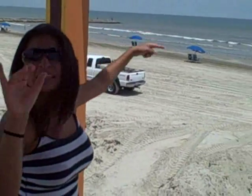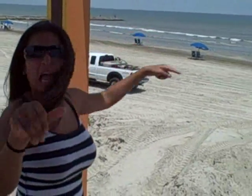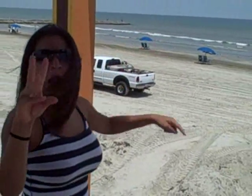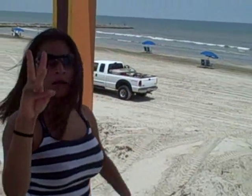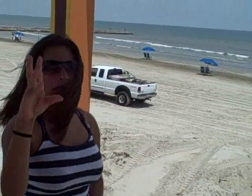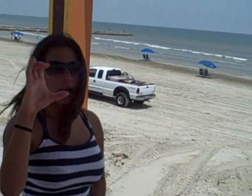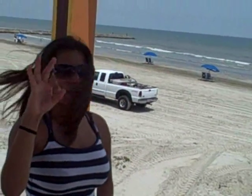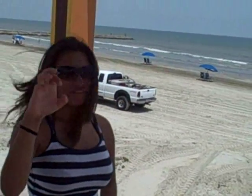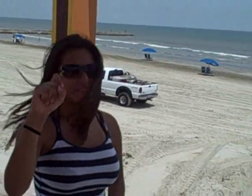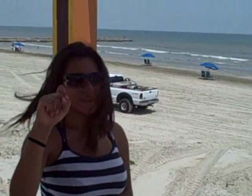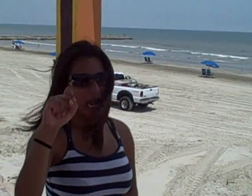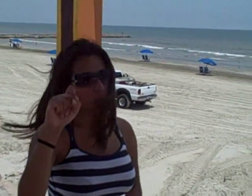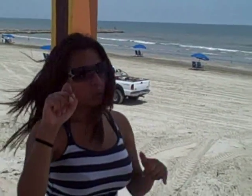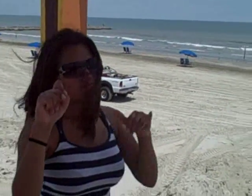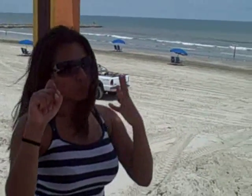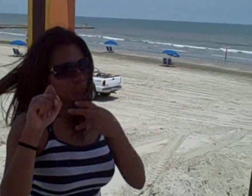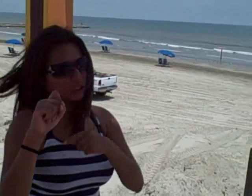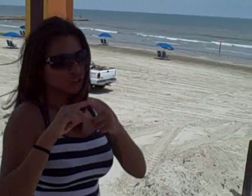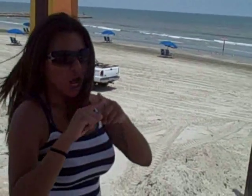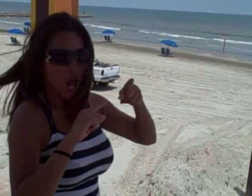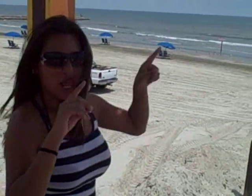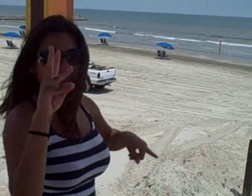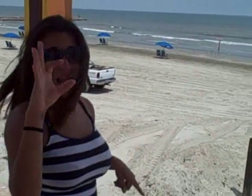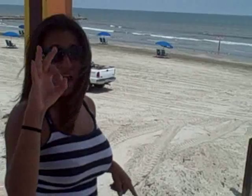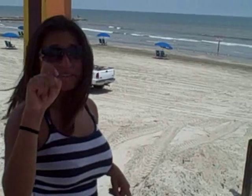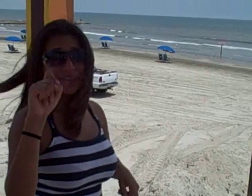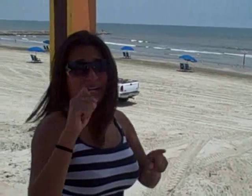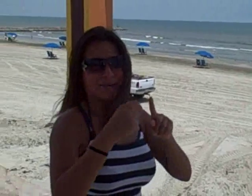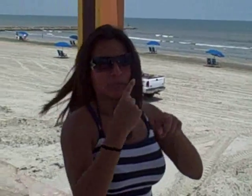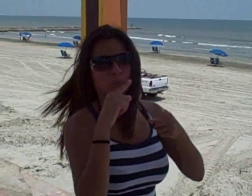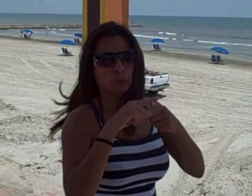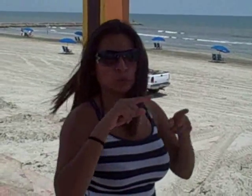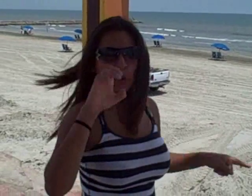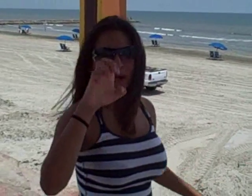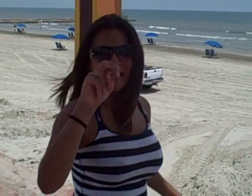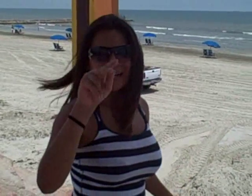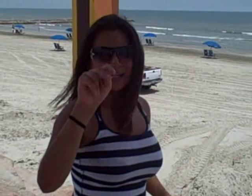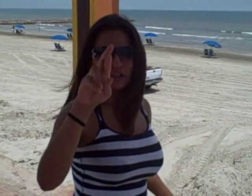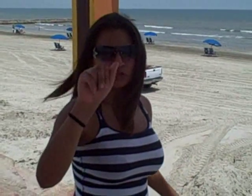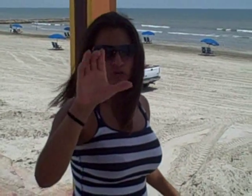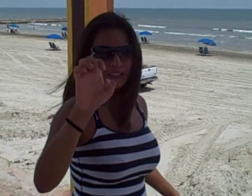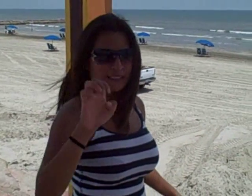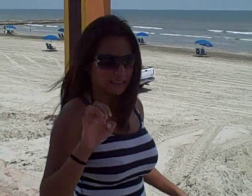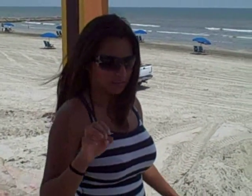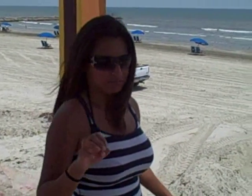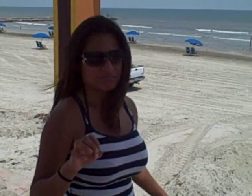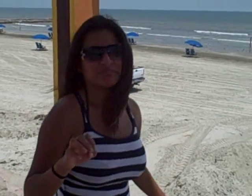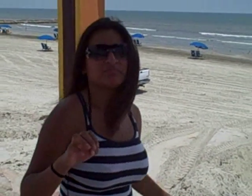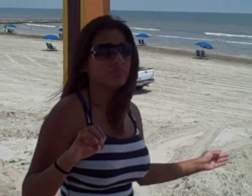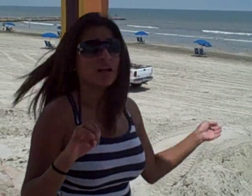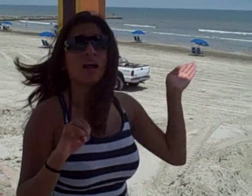I'm winding down the I know I'm winding down the window winding